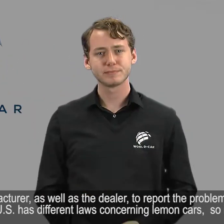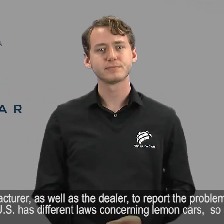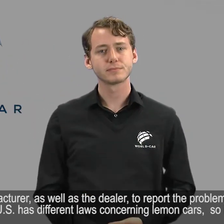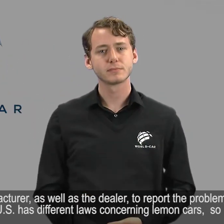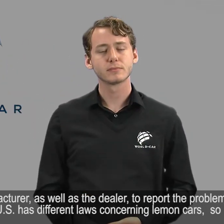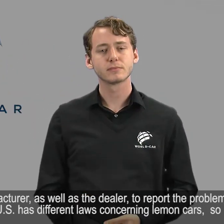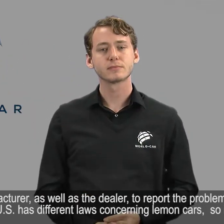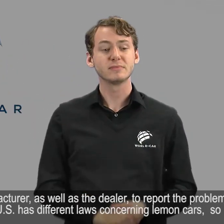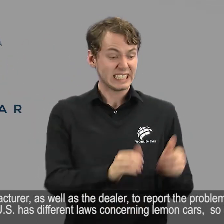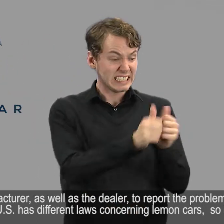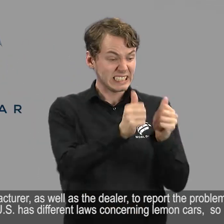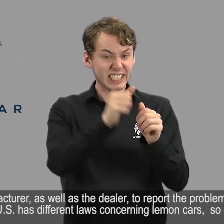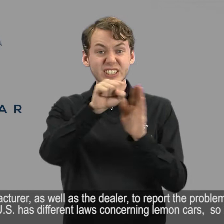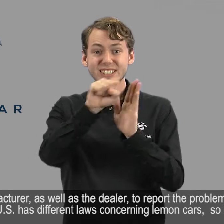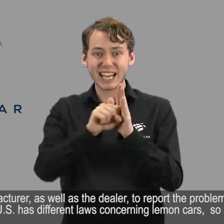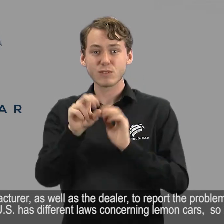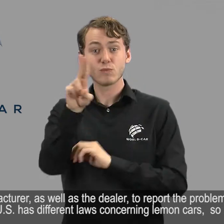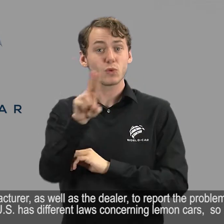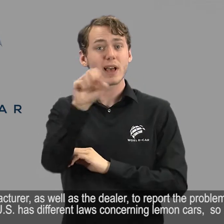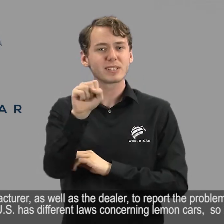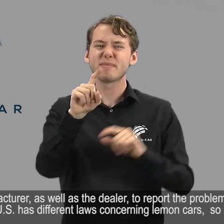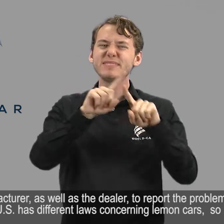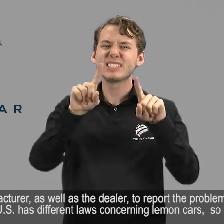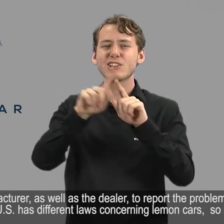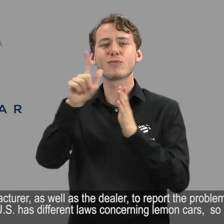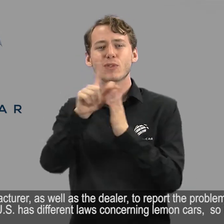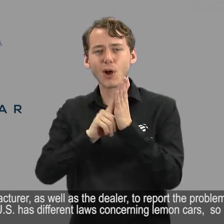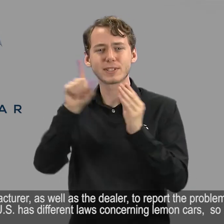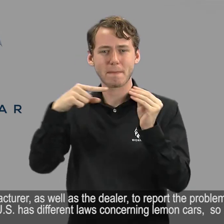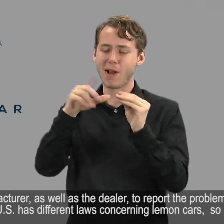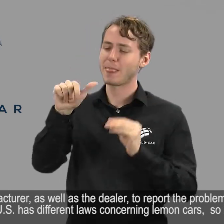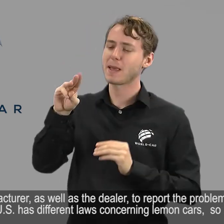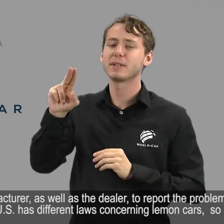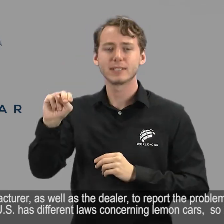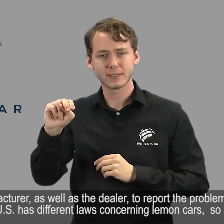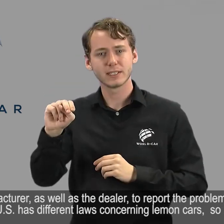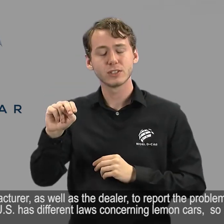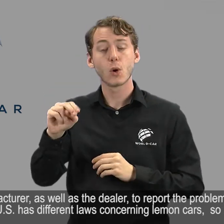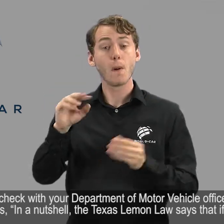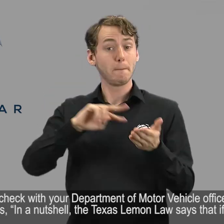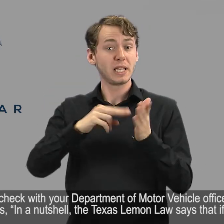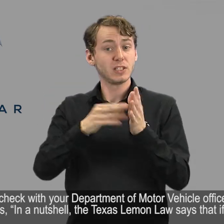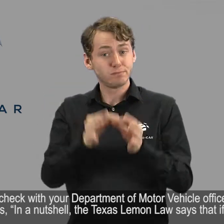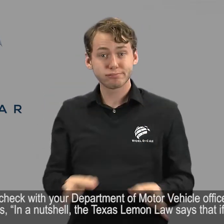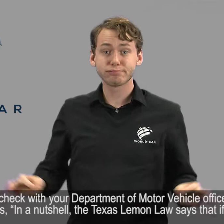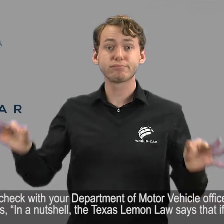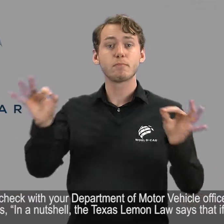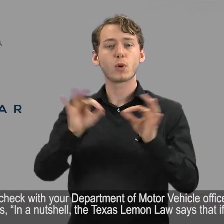Each state in the U.S. has different laws concerning lemon cars, so it's essential that you check with